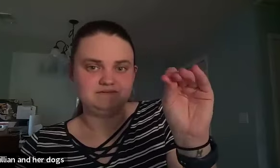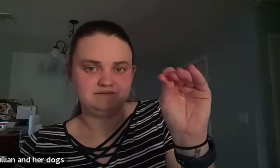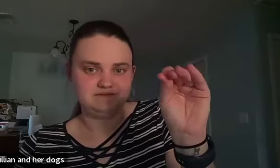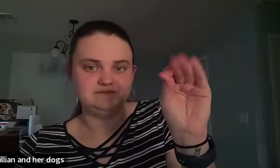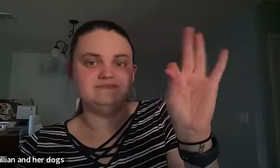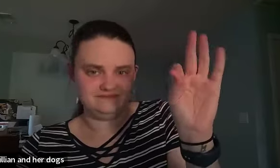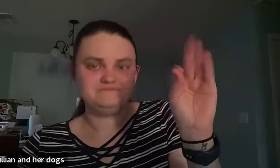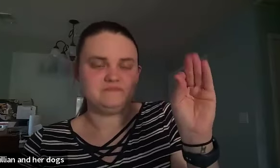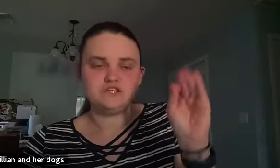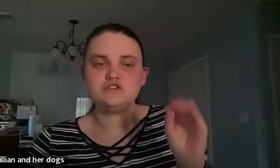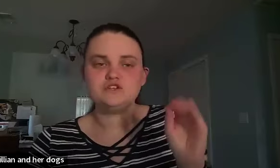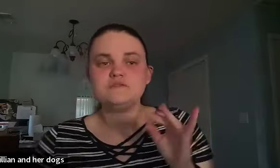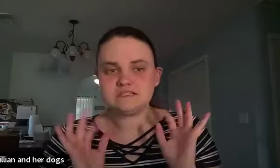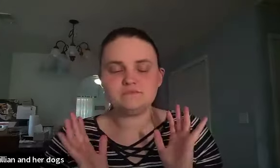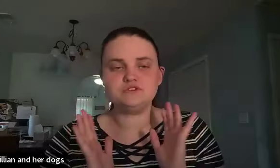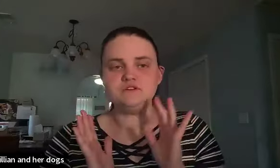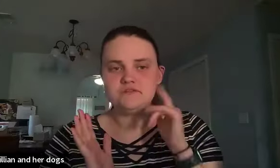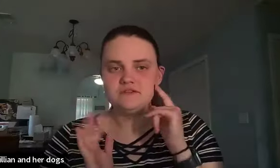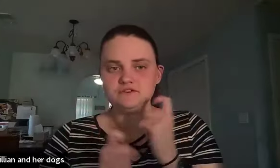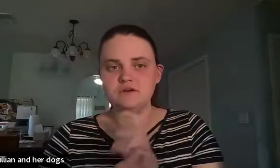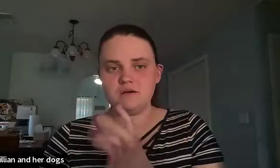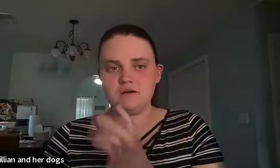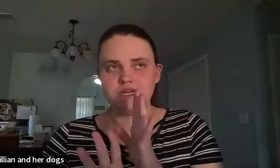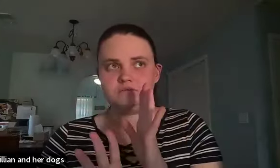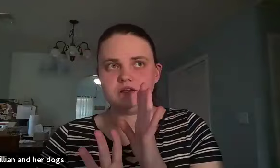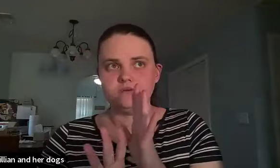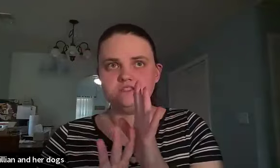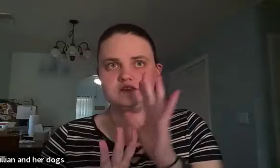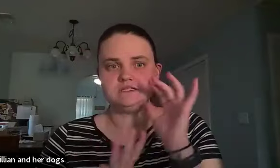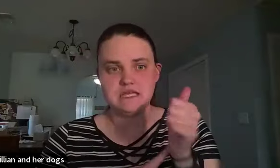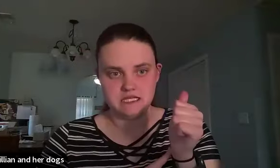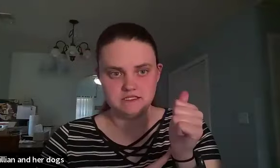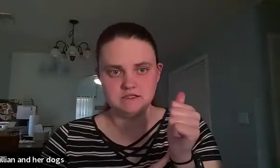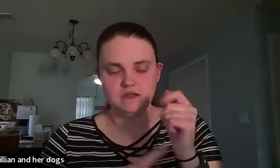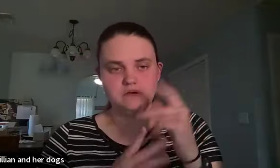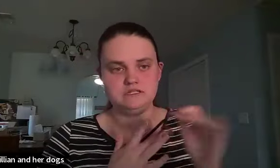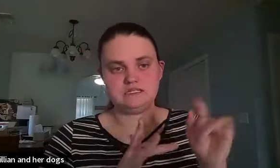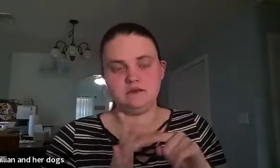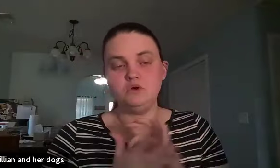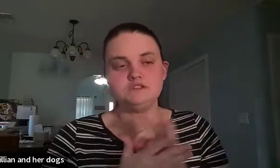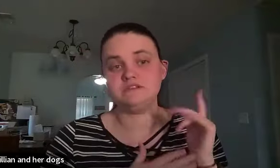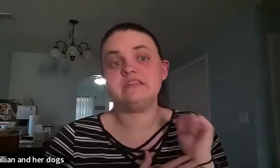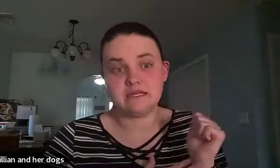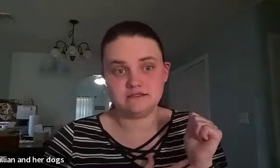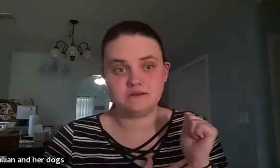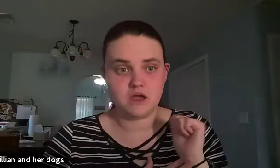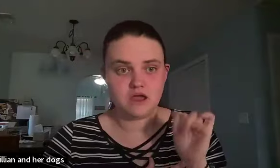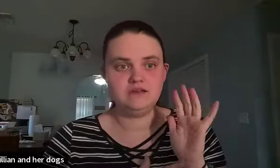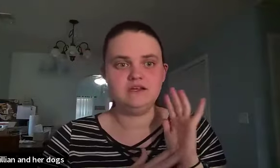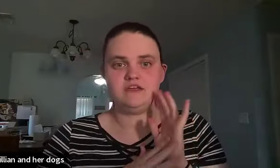90. So they're very simple. Do not think they're too complicated when it comes to the tens, the multiples of tens. Okay.